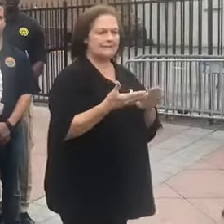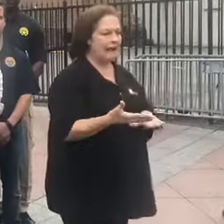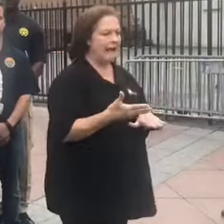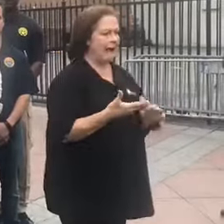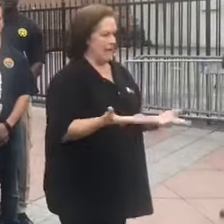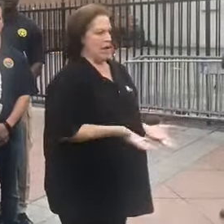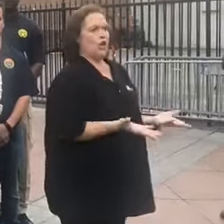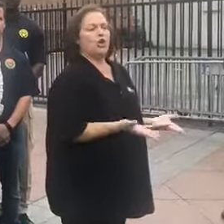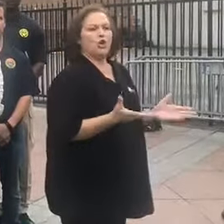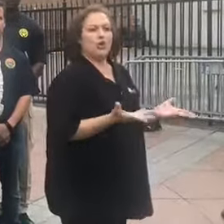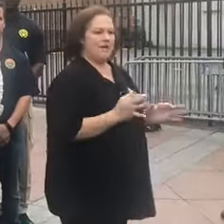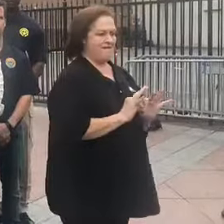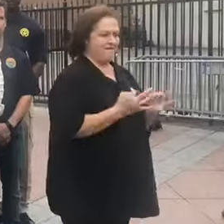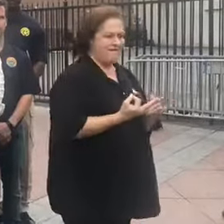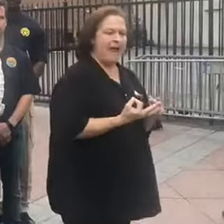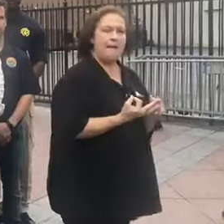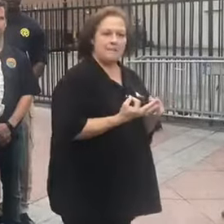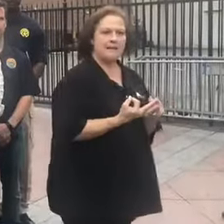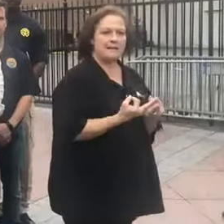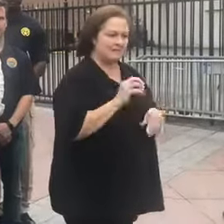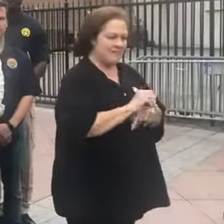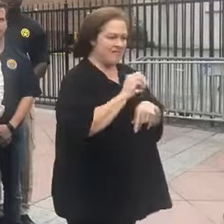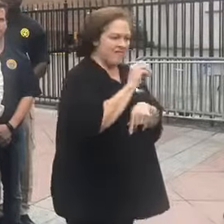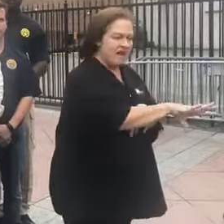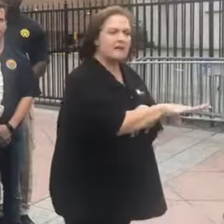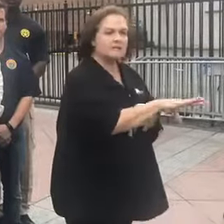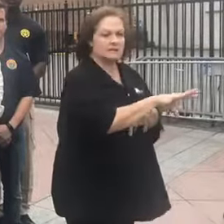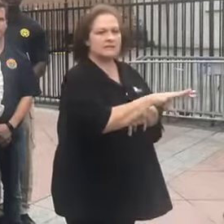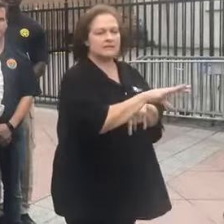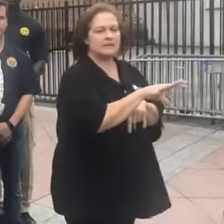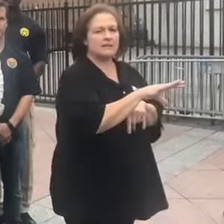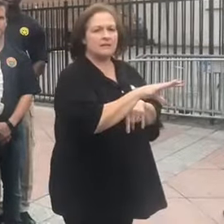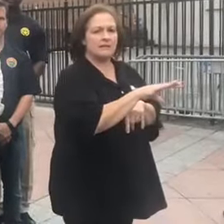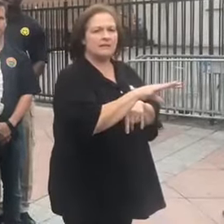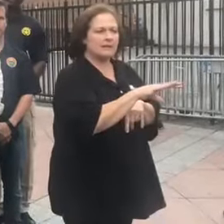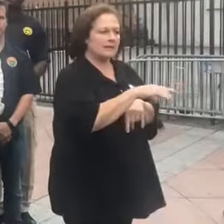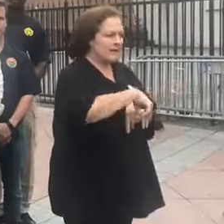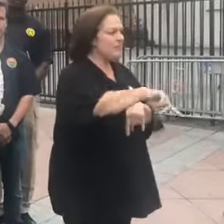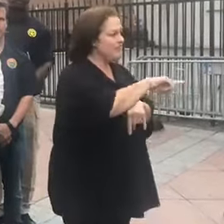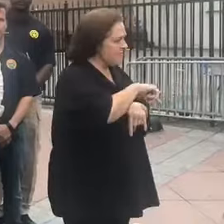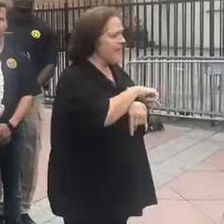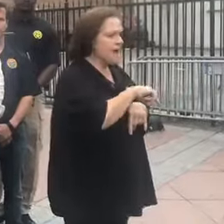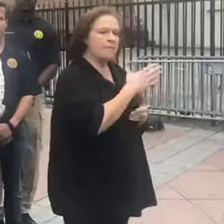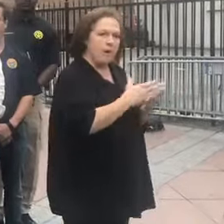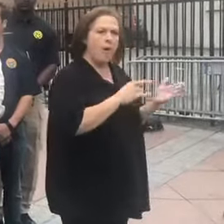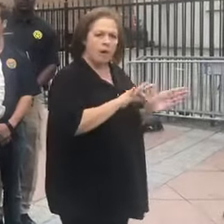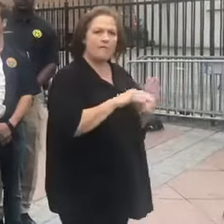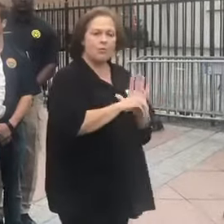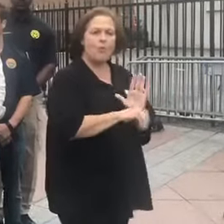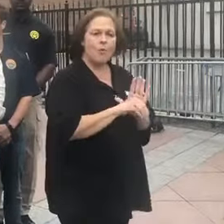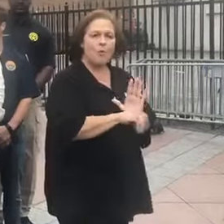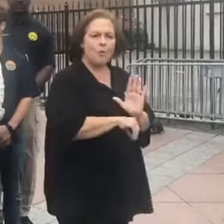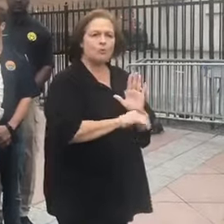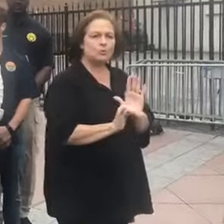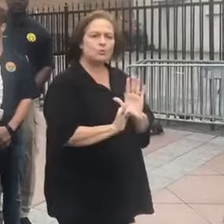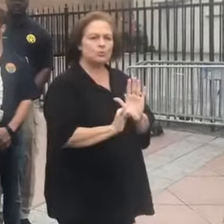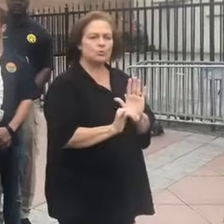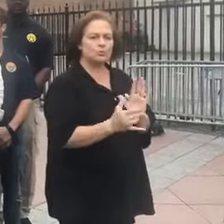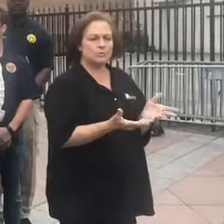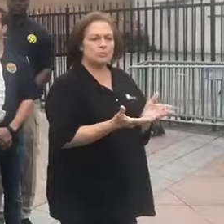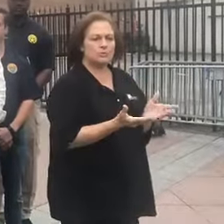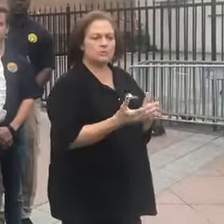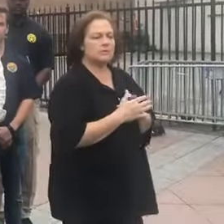core. Families who are impacted, who are absolutely a part of the fabric of the city of New Orleans. And